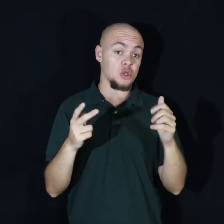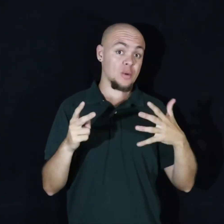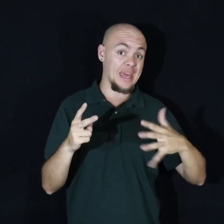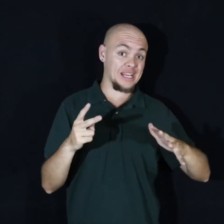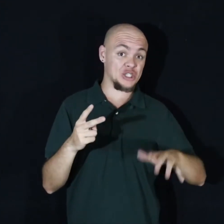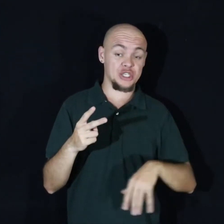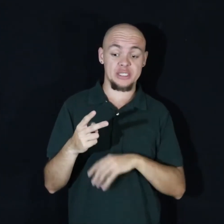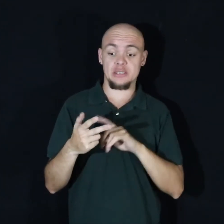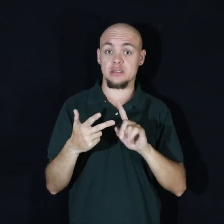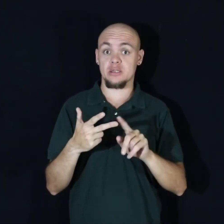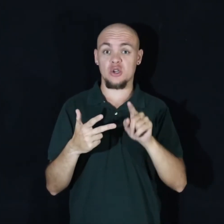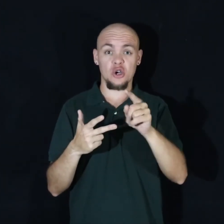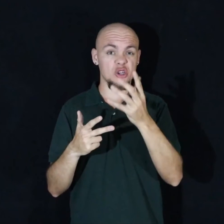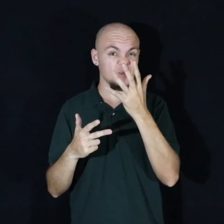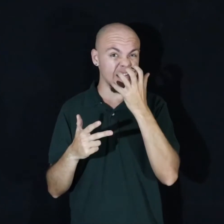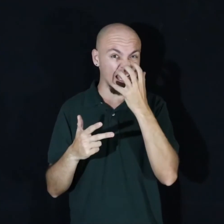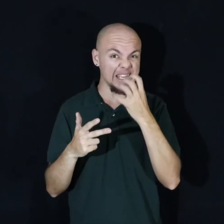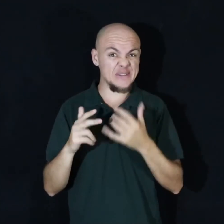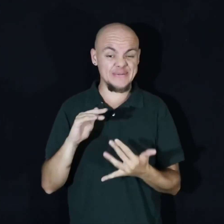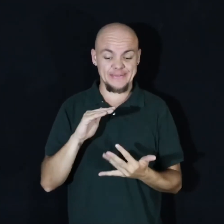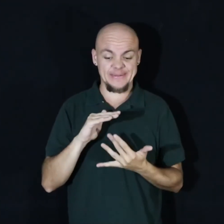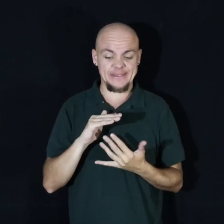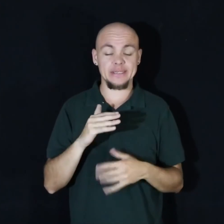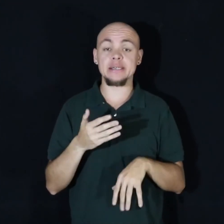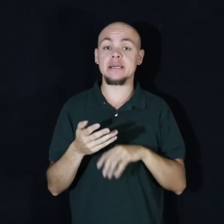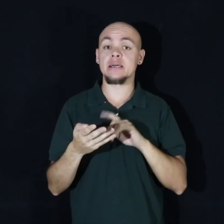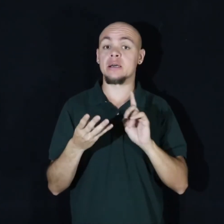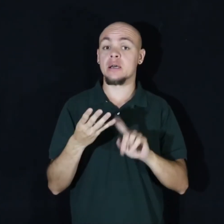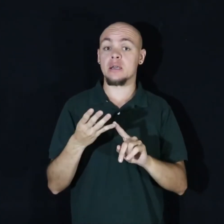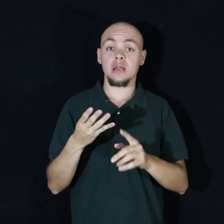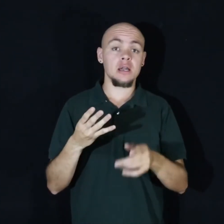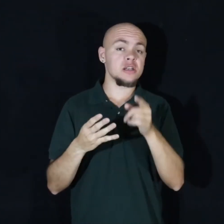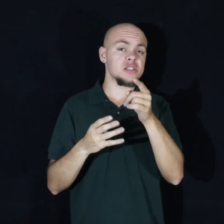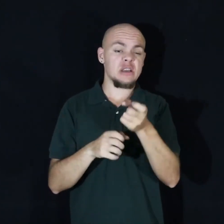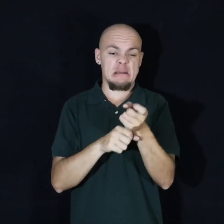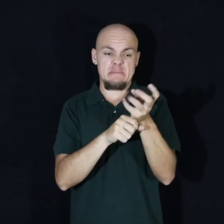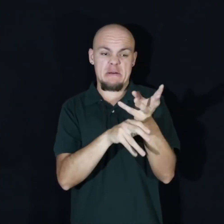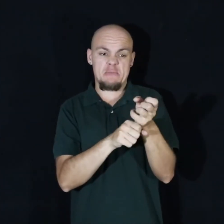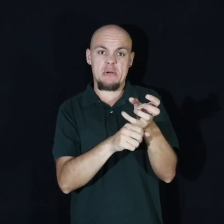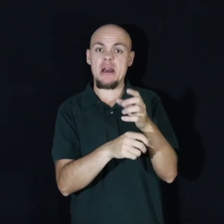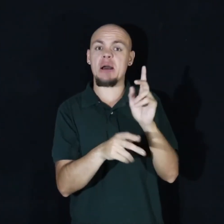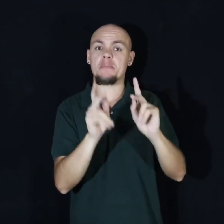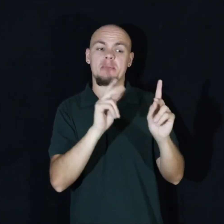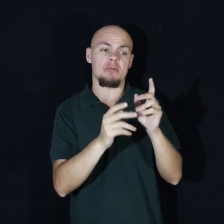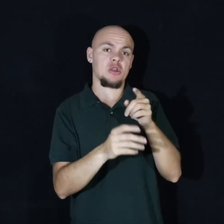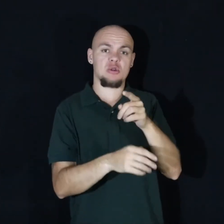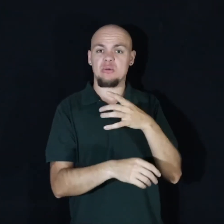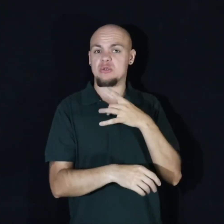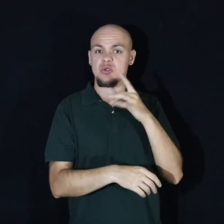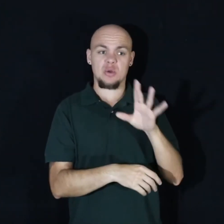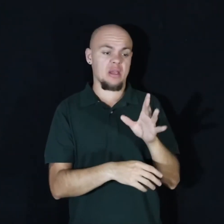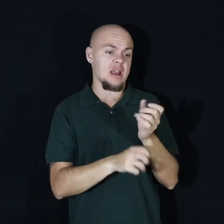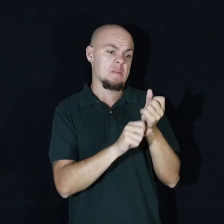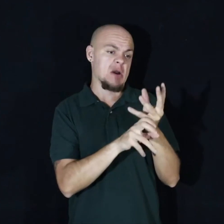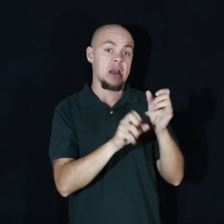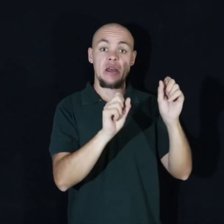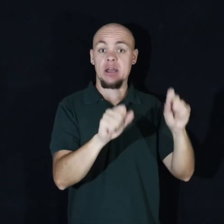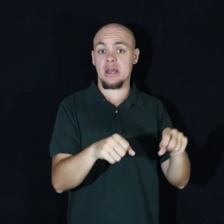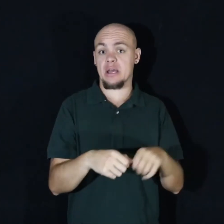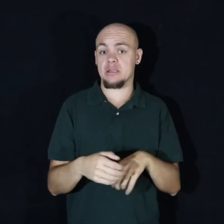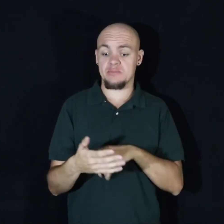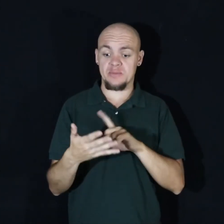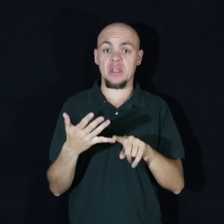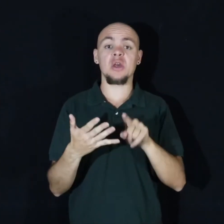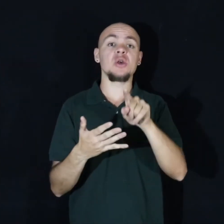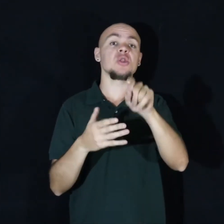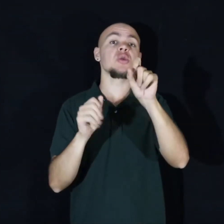fearful? Are you anxious? Are you angry? Does it allow you to lash out against people you don't